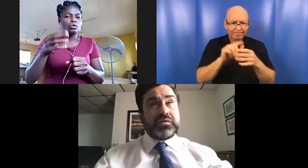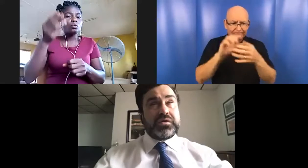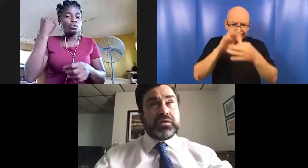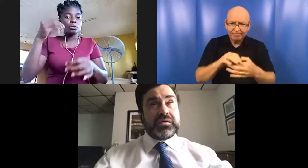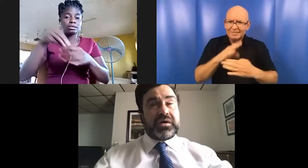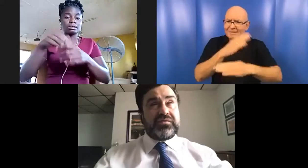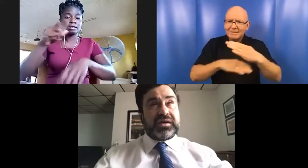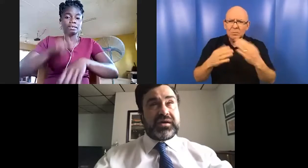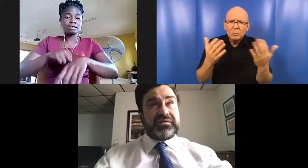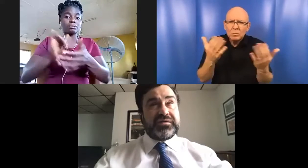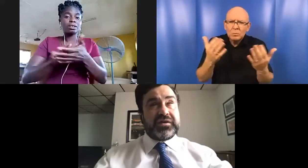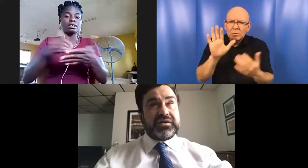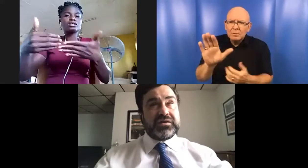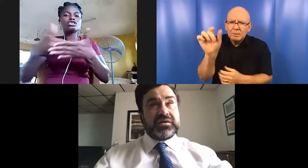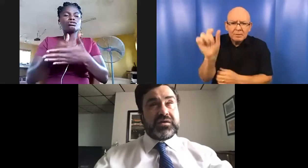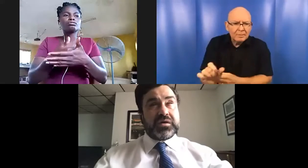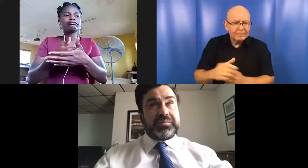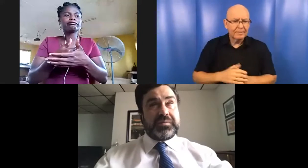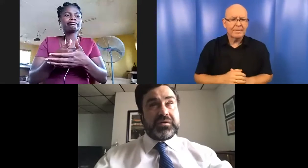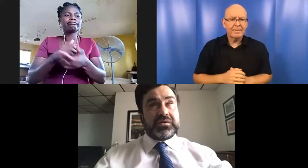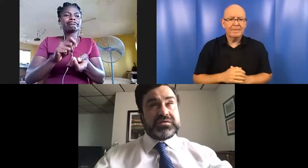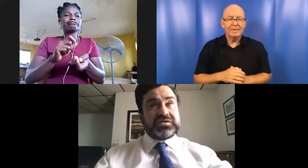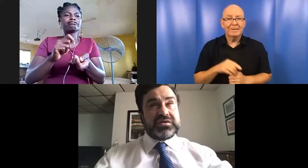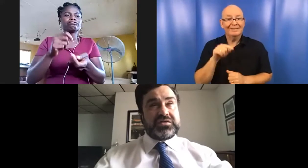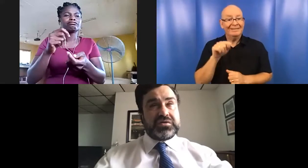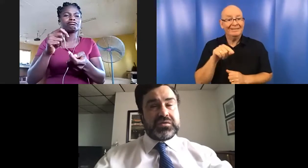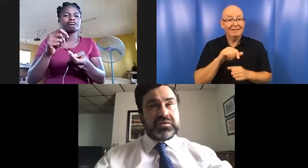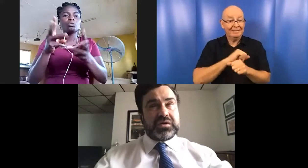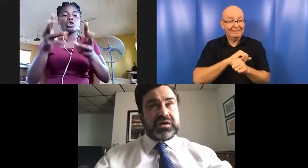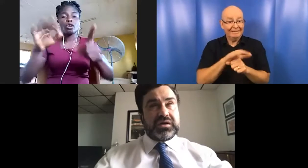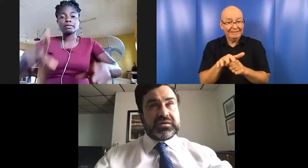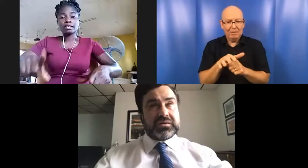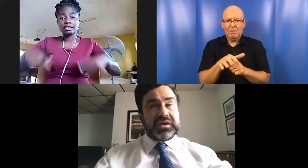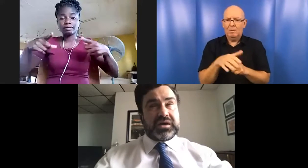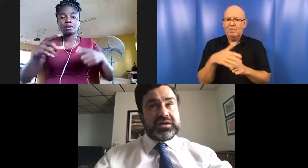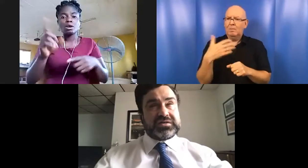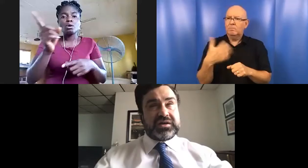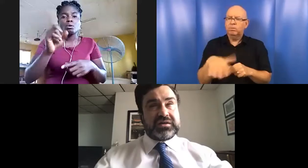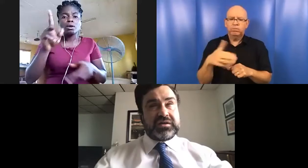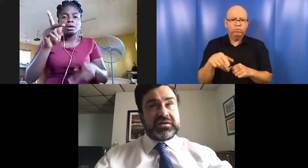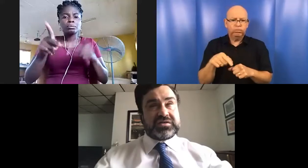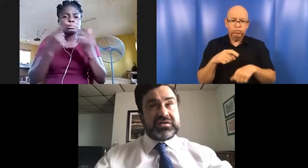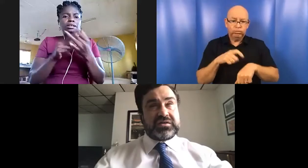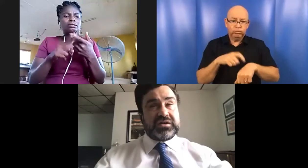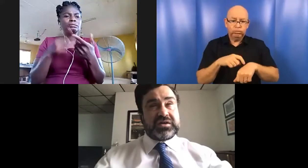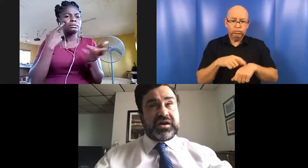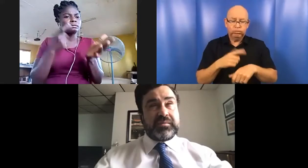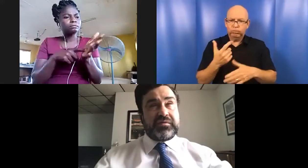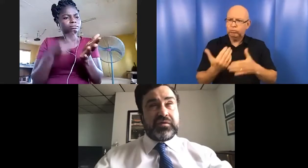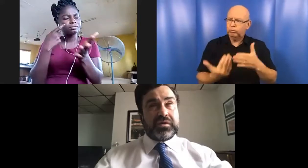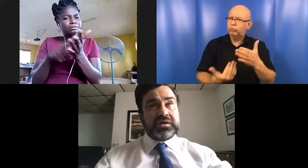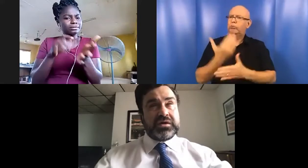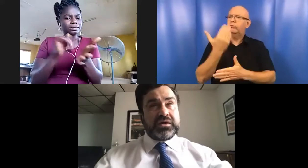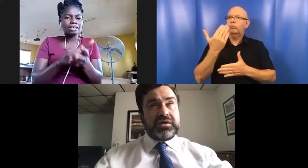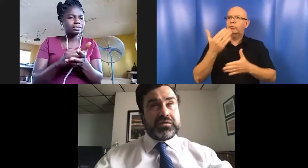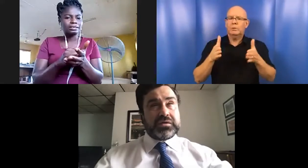new norm of living, where people started to realize that it's a time